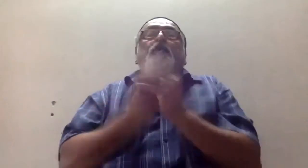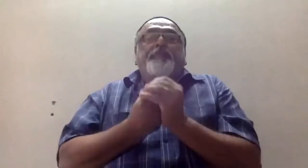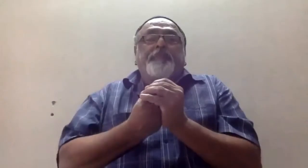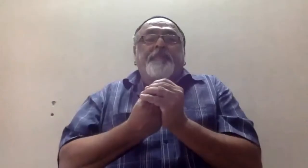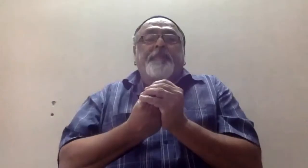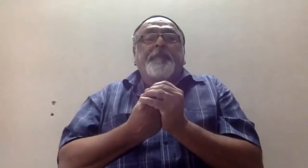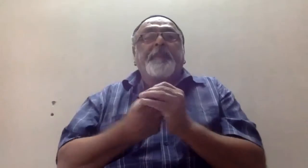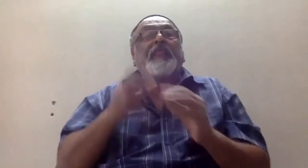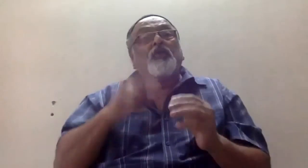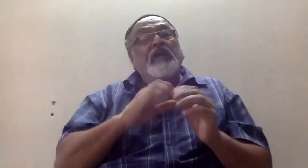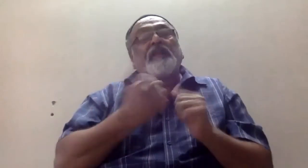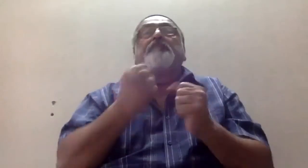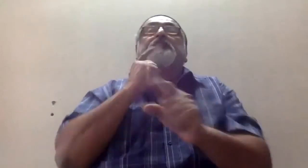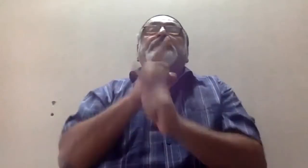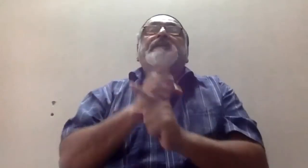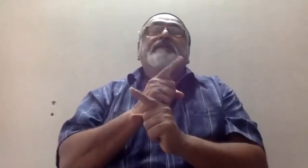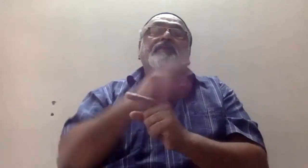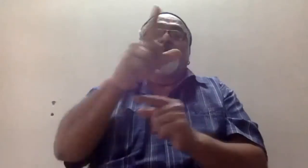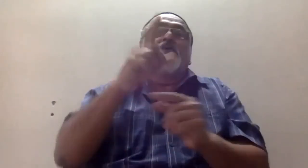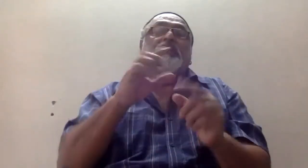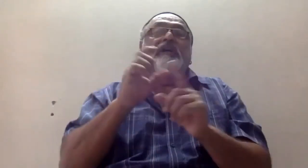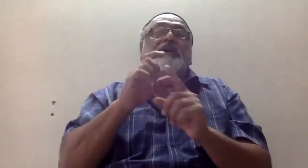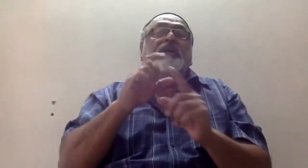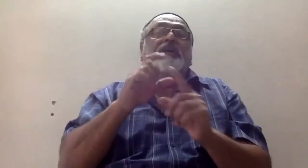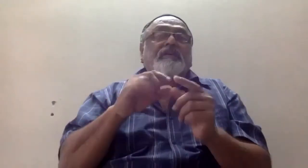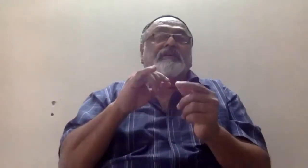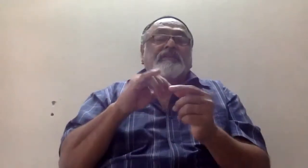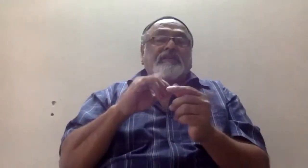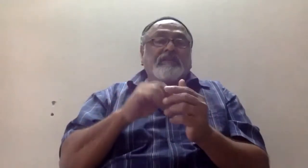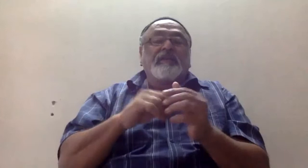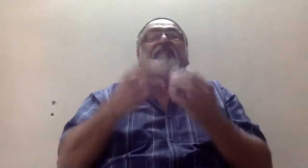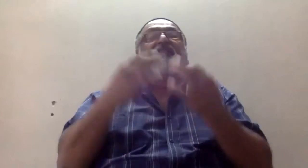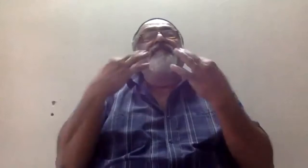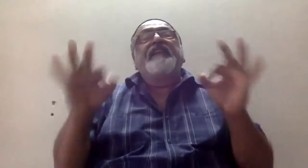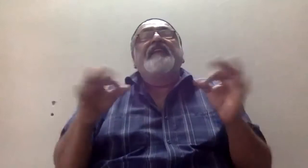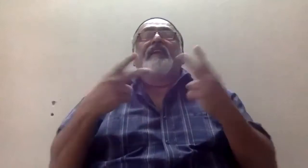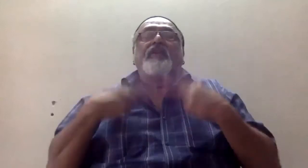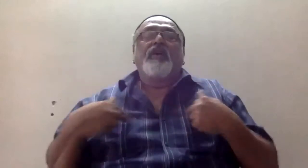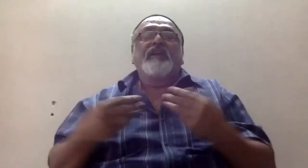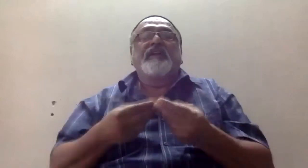from this authority, which will be free of cost to you as a person with disability.